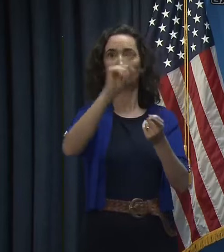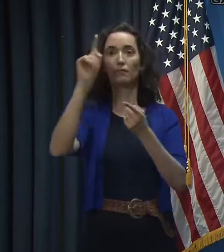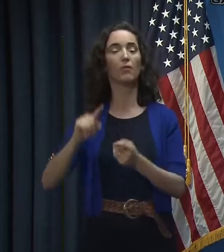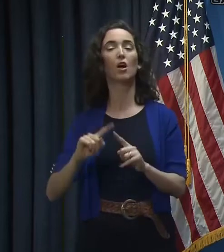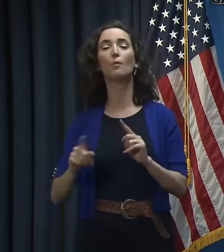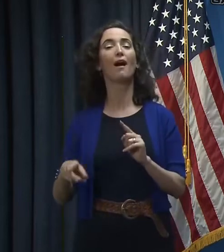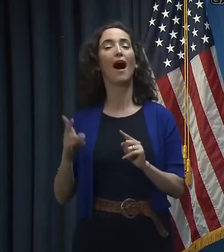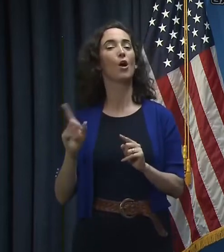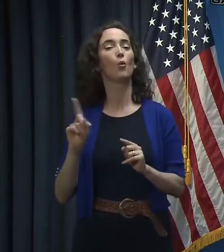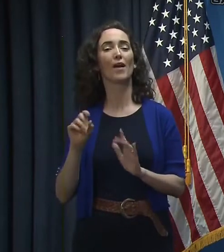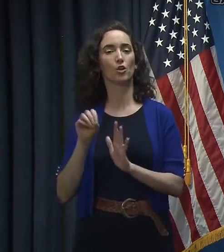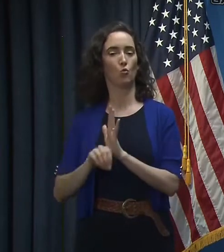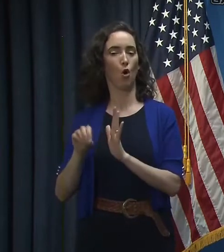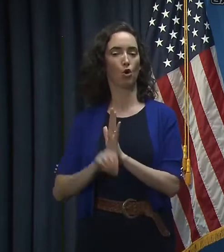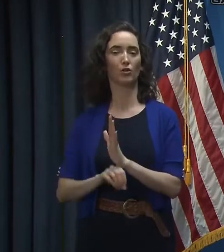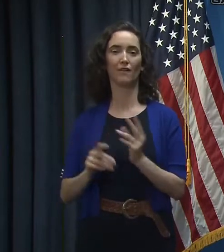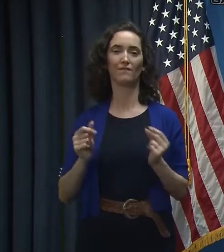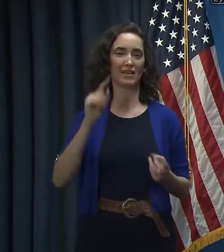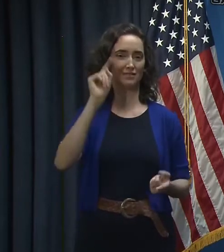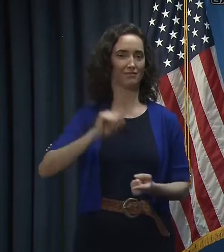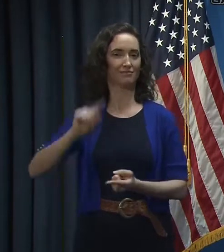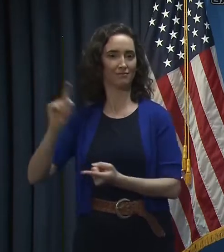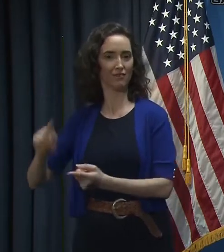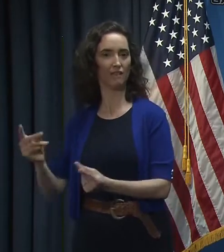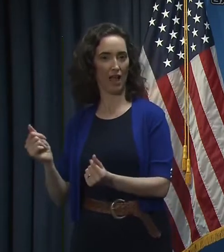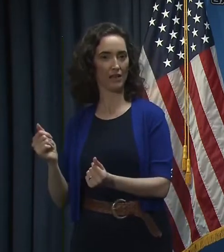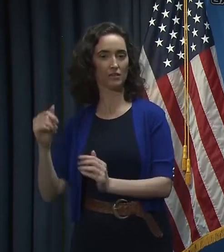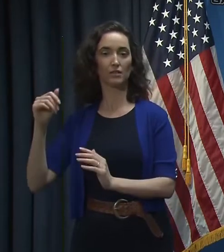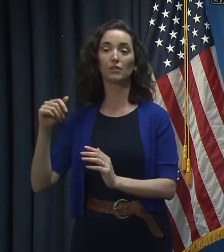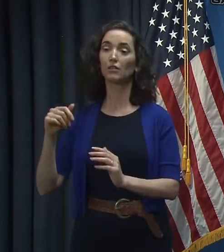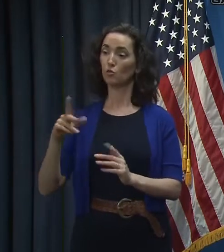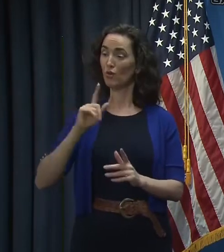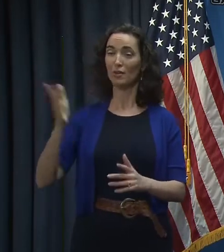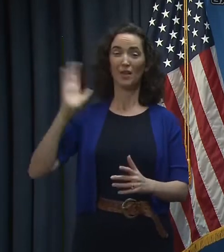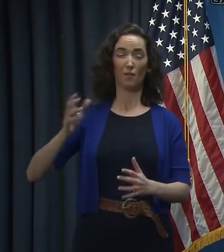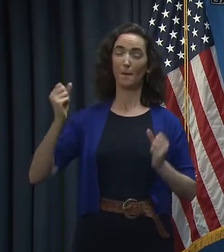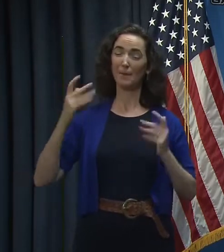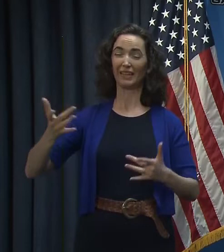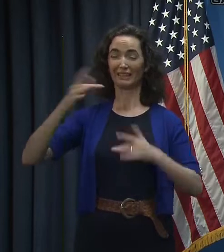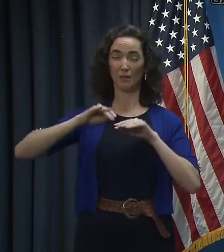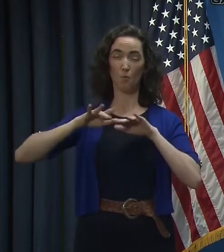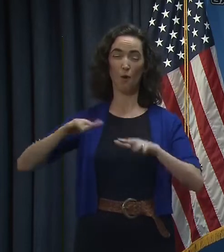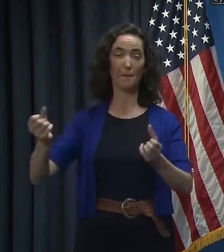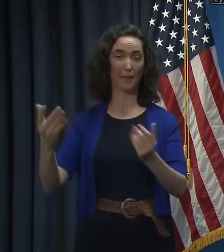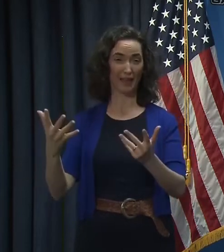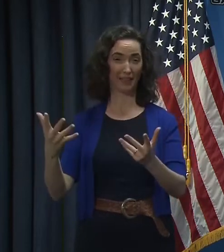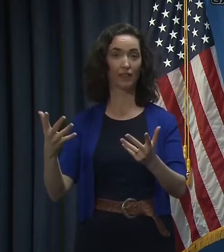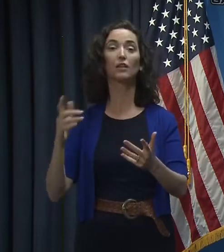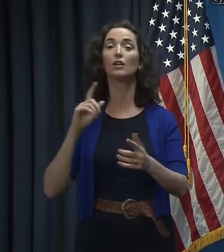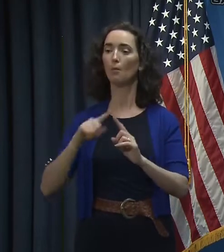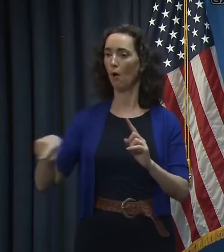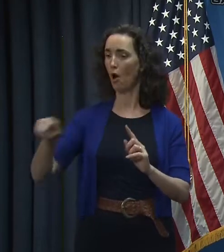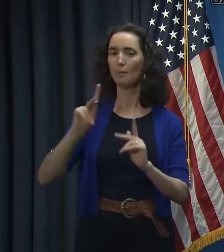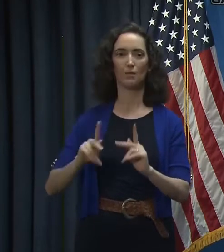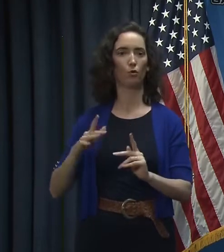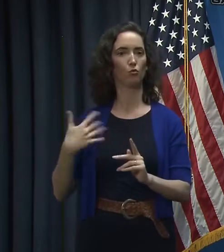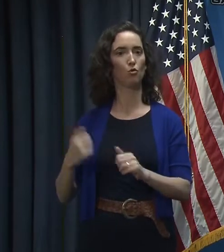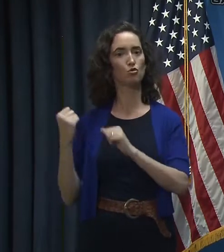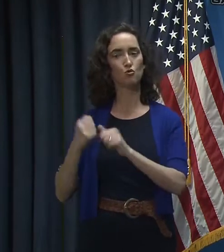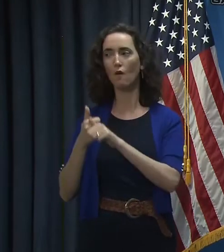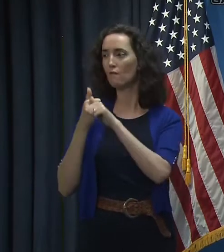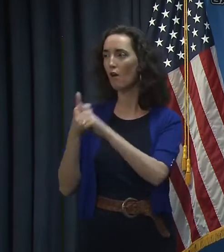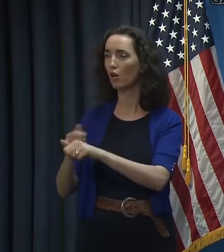that's the greater New Orleans area, which had the highest number of cases, but frankly where we've seen really strict adherence to the stay-at-home order, and we've seen